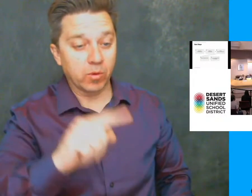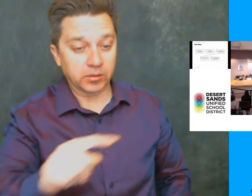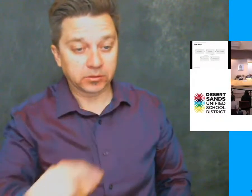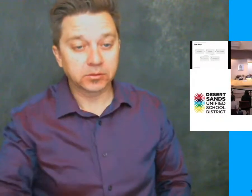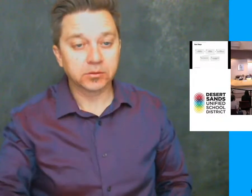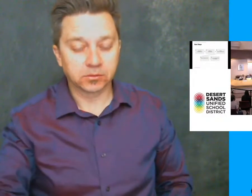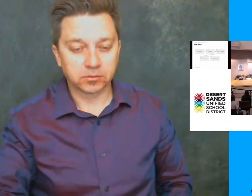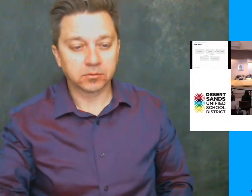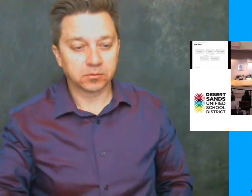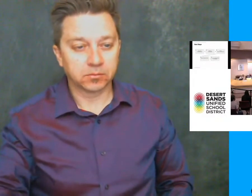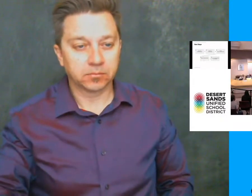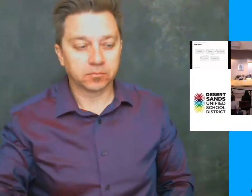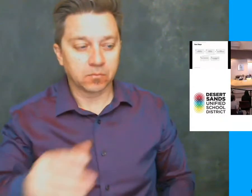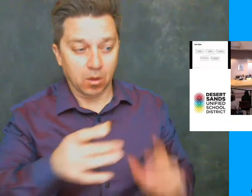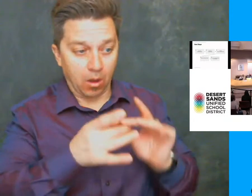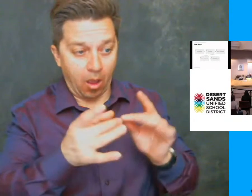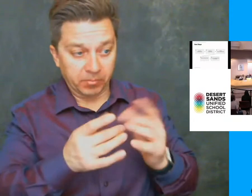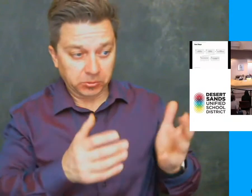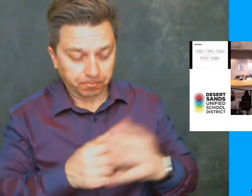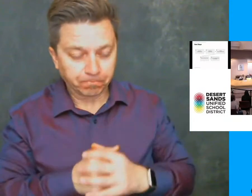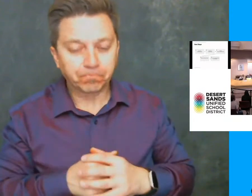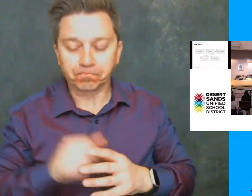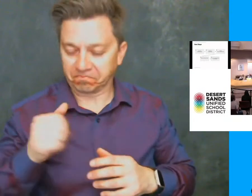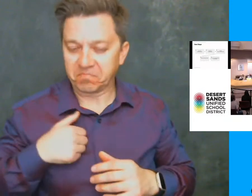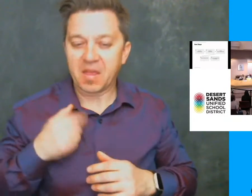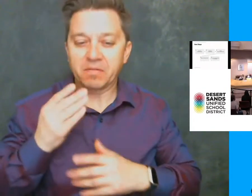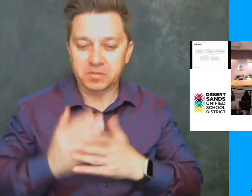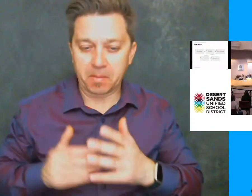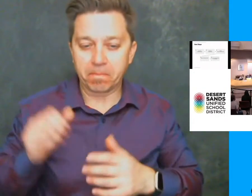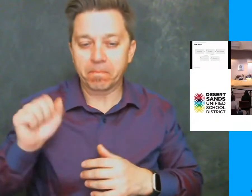I have a couple. So I did notice